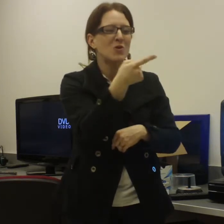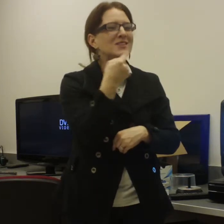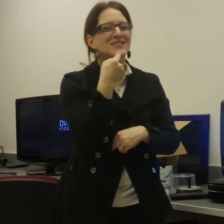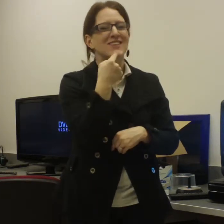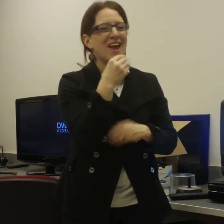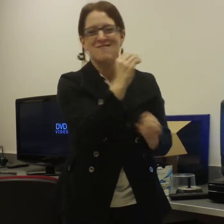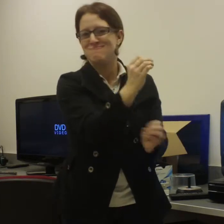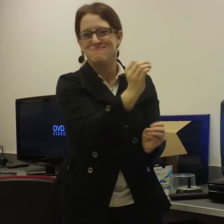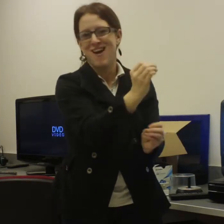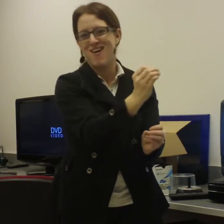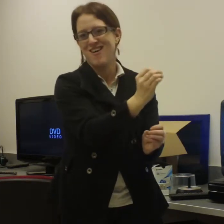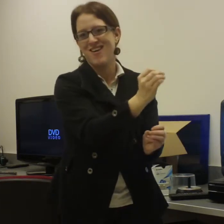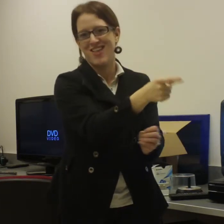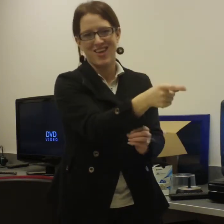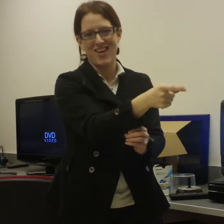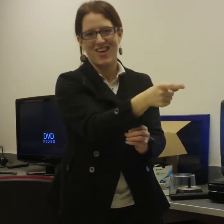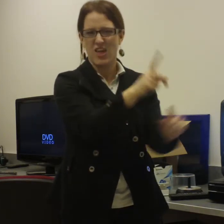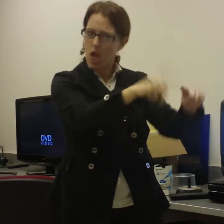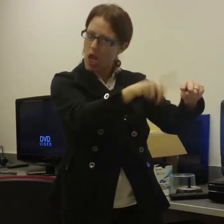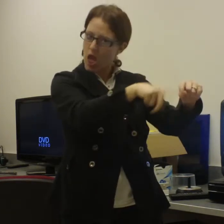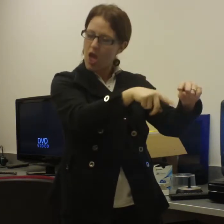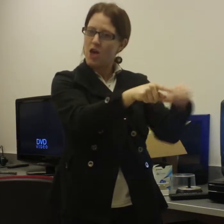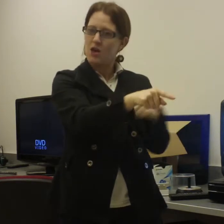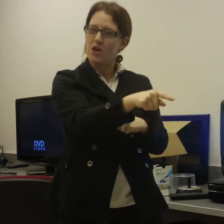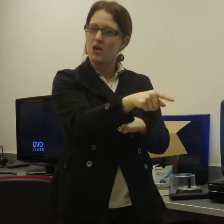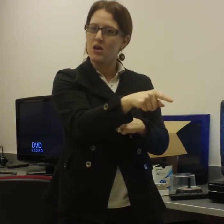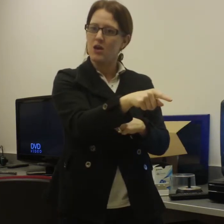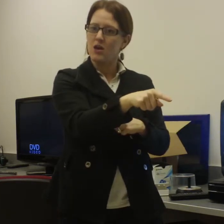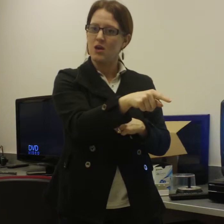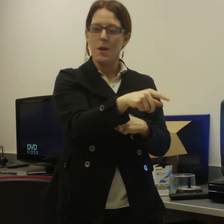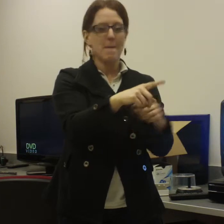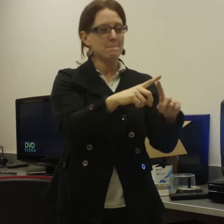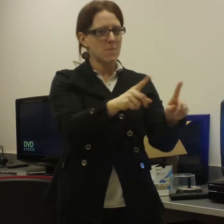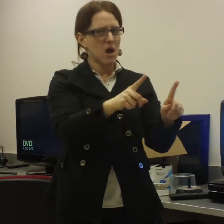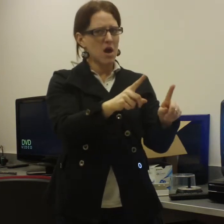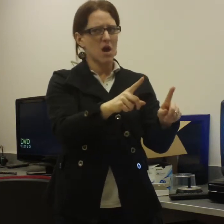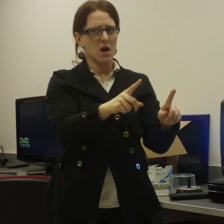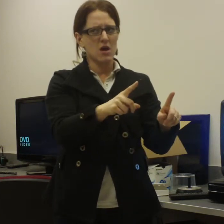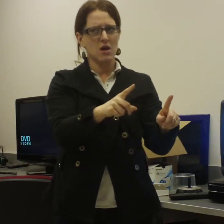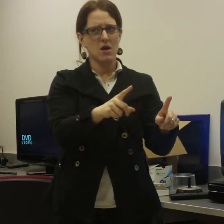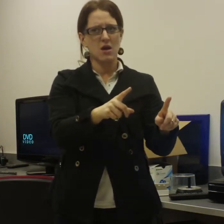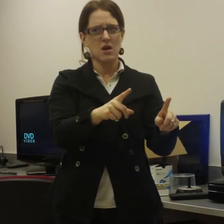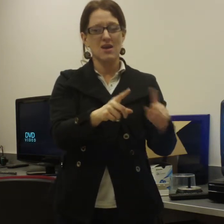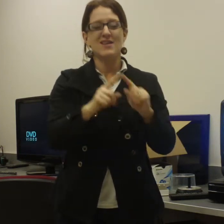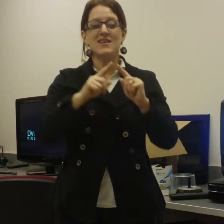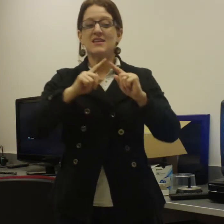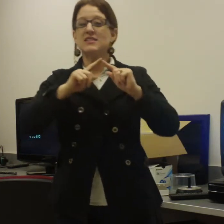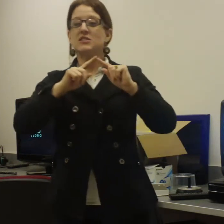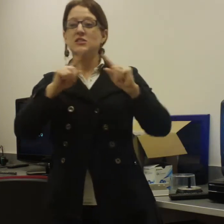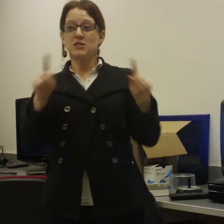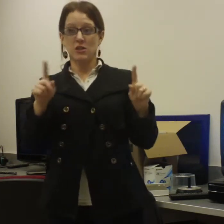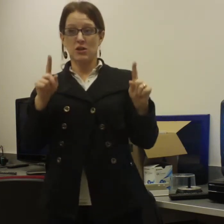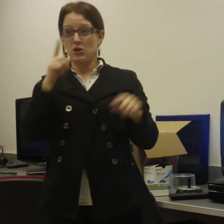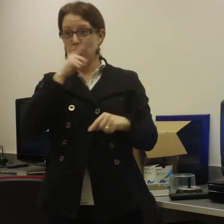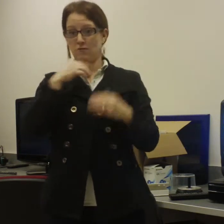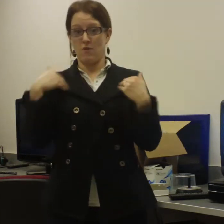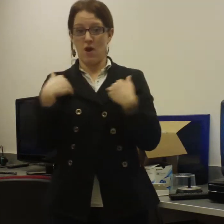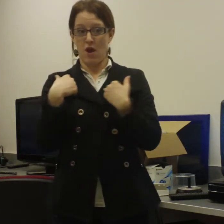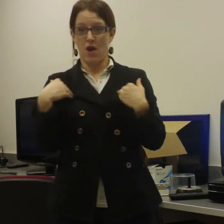of it's a little bit different than most stuffed animals you're going to find, because this stuffed animal actually does have a heart.